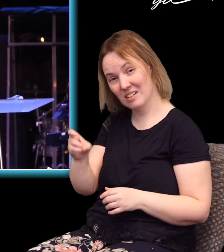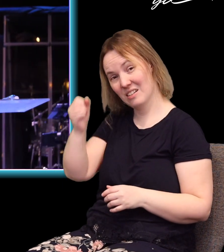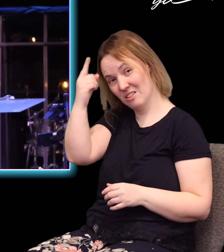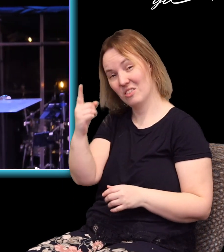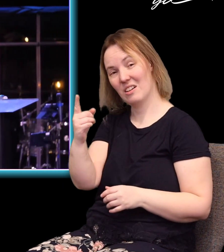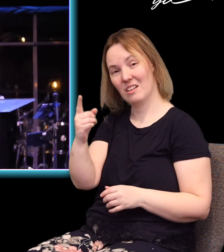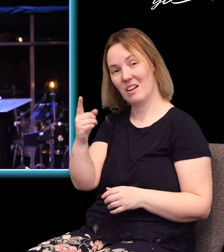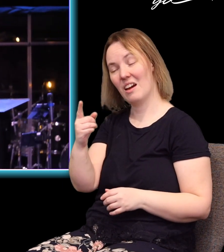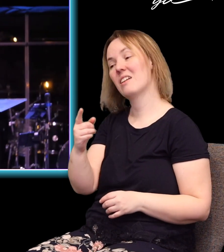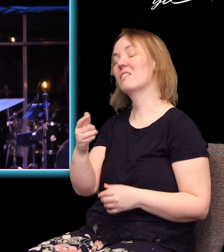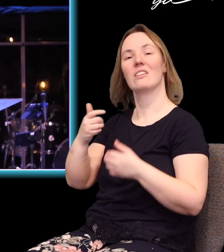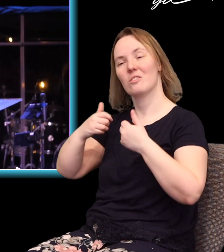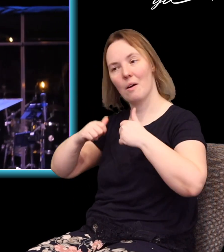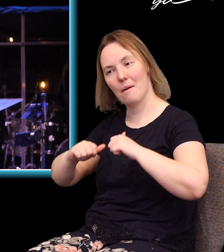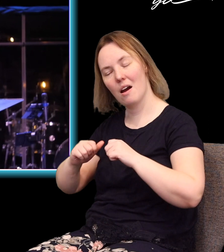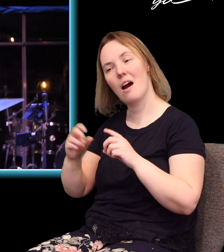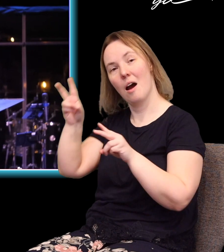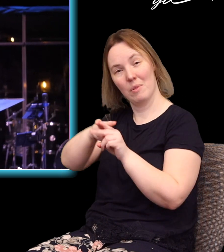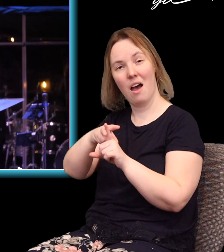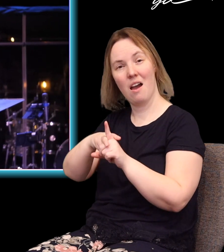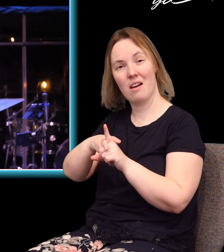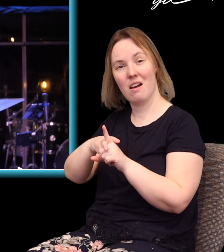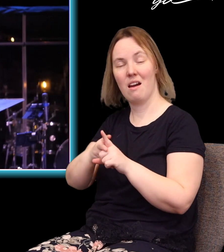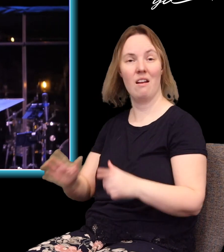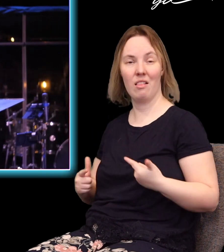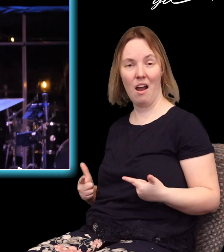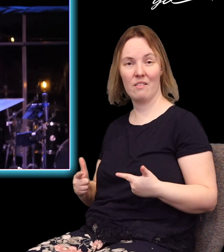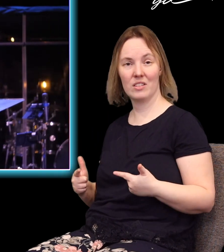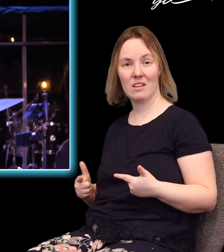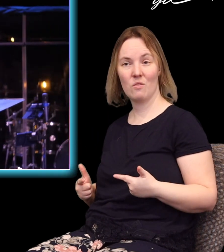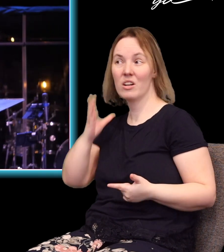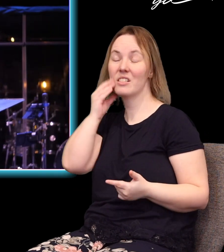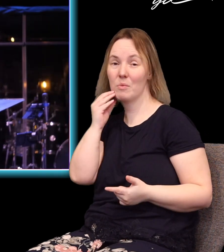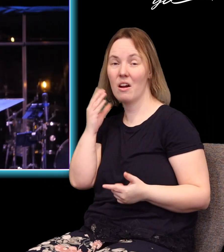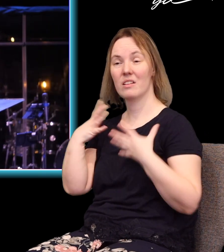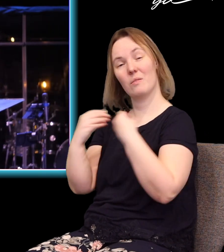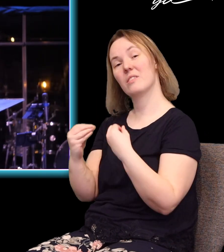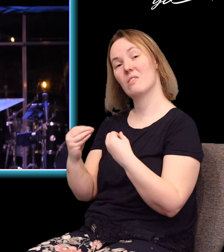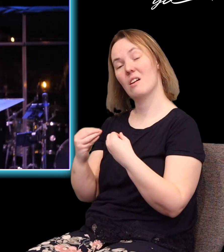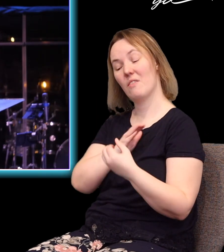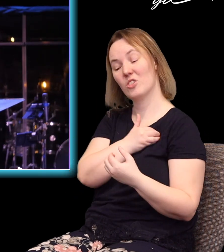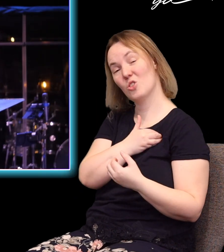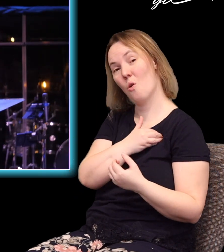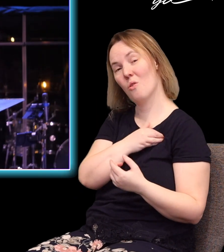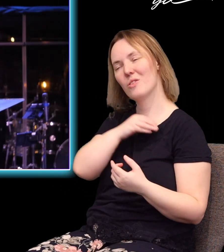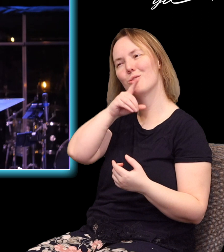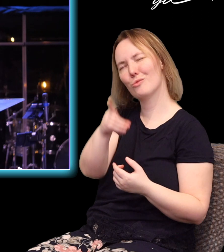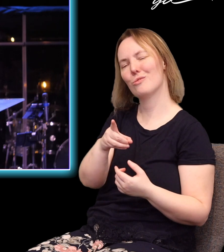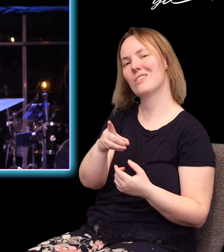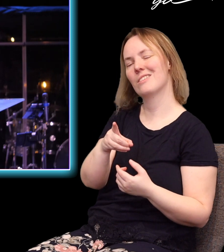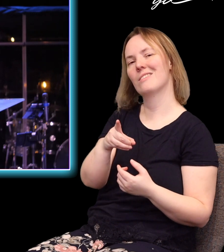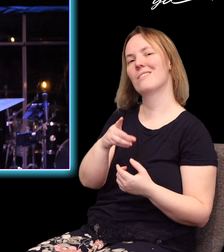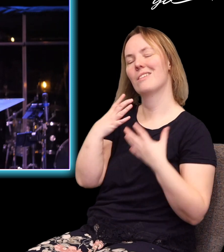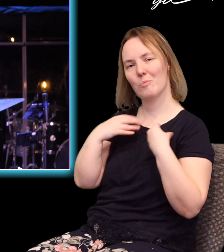we need to begin to apply in our lives if we're going to experience that restoration. If our soul is really